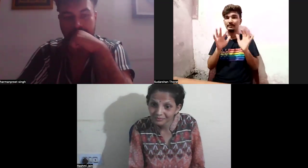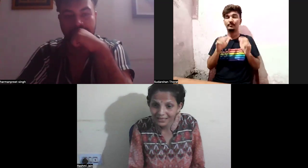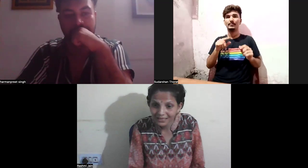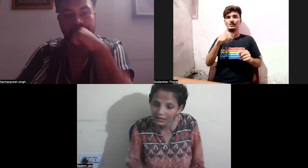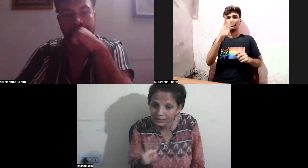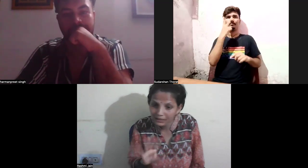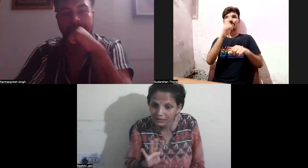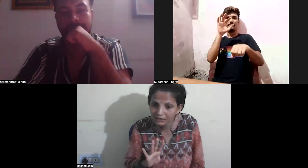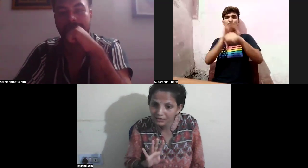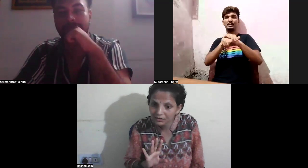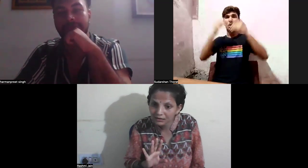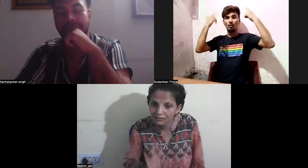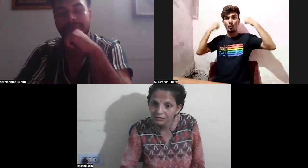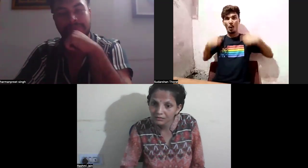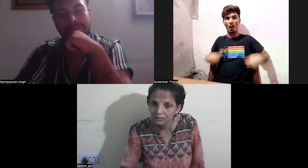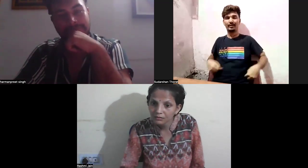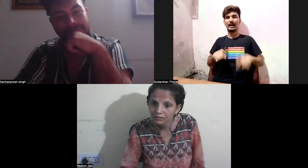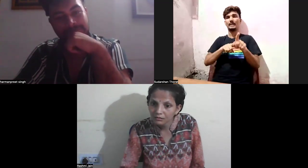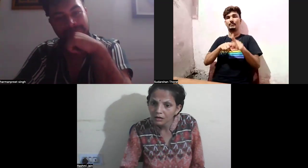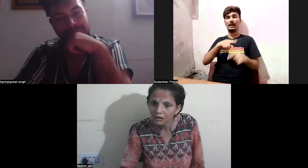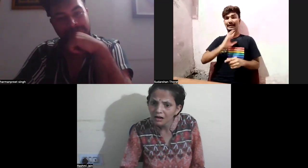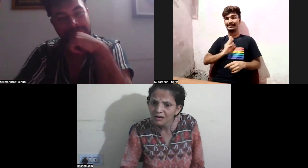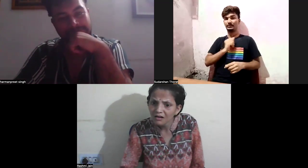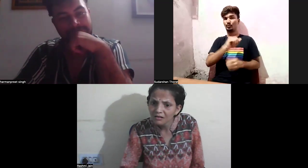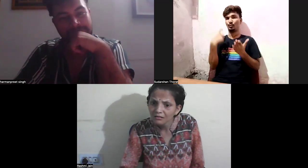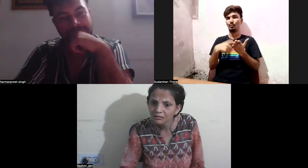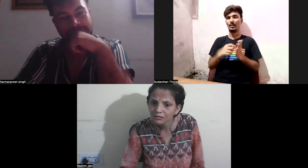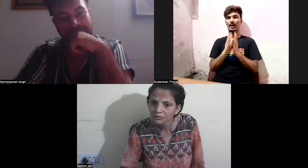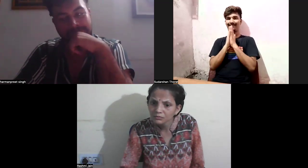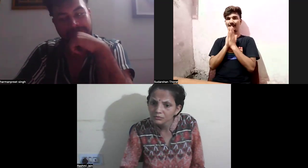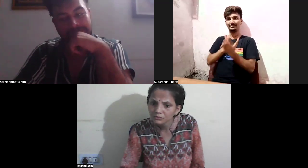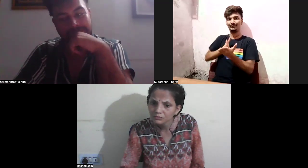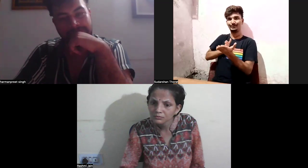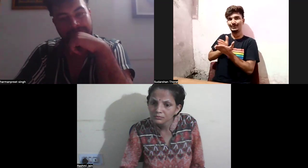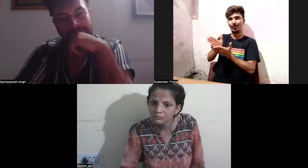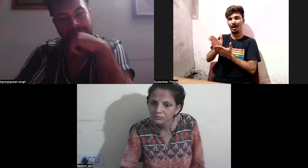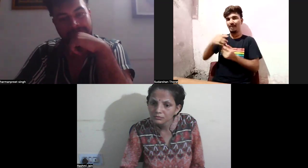fluid, we sometimes you don't understand whether a person belongs to which